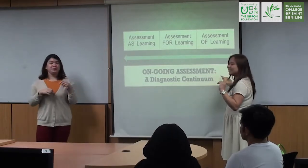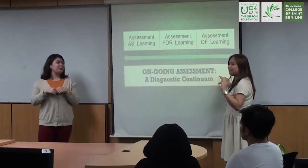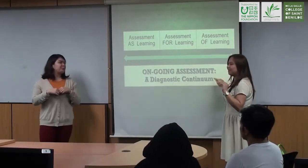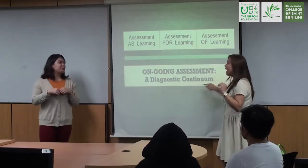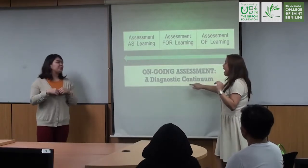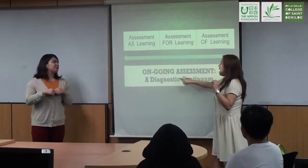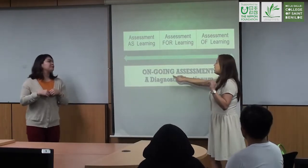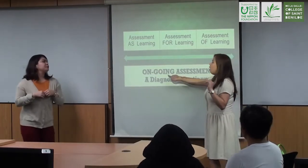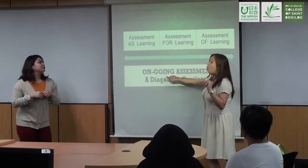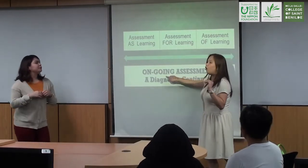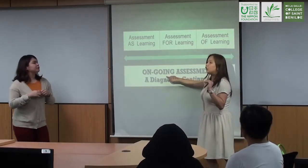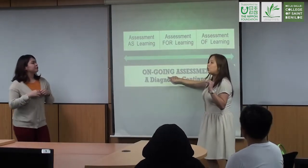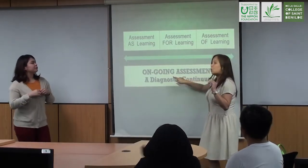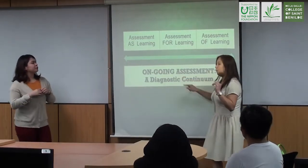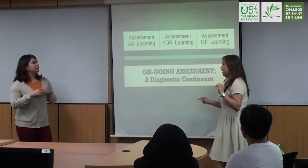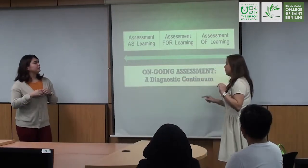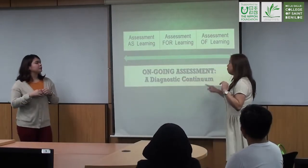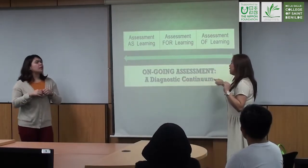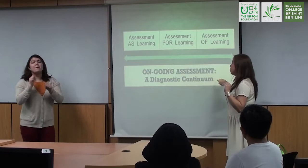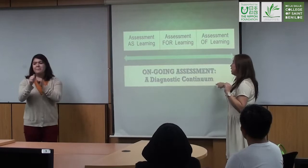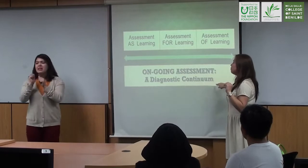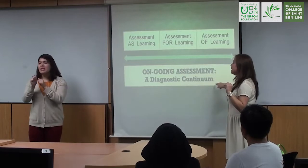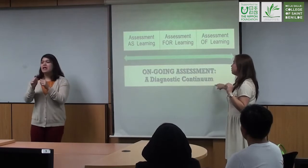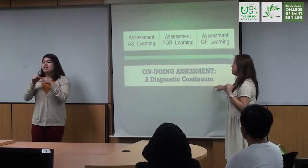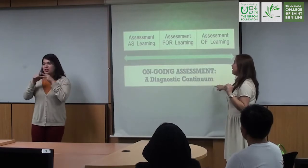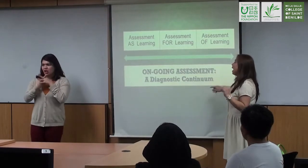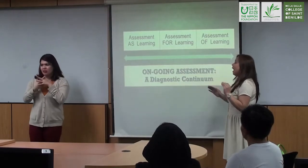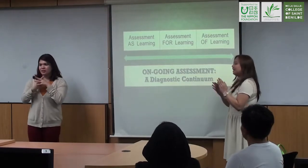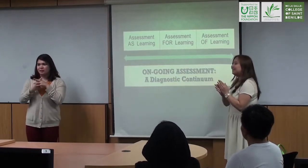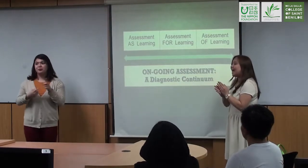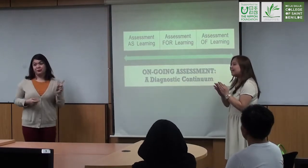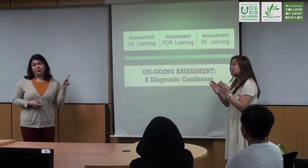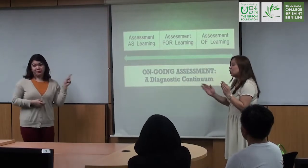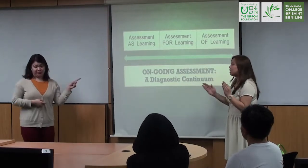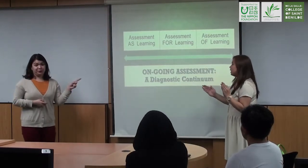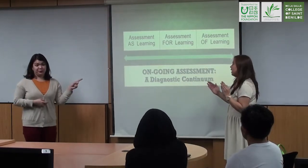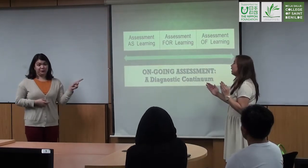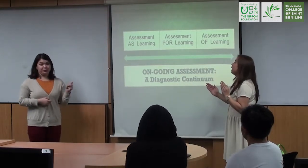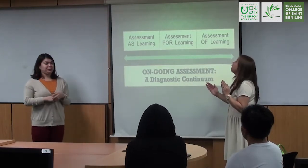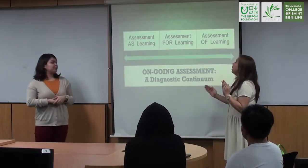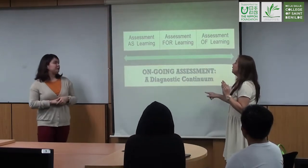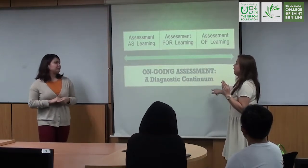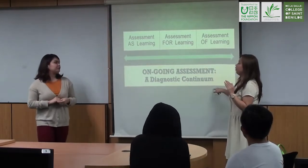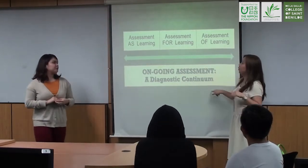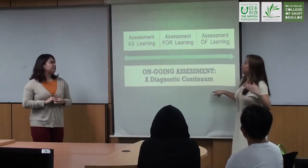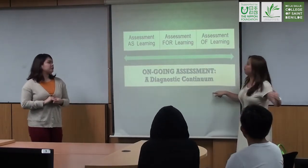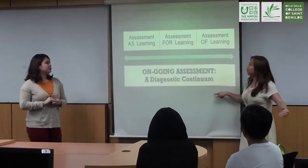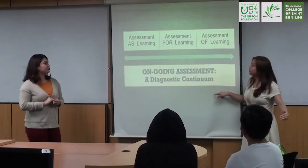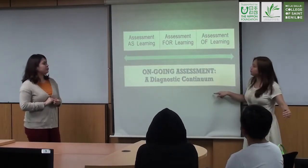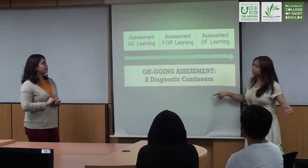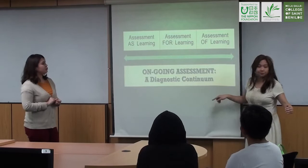also of assessment as ongoing. So it must be a diagnostic